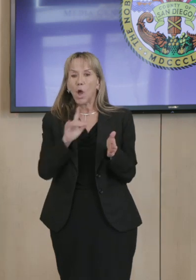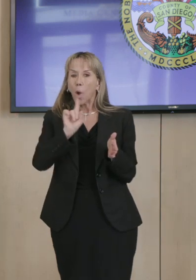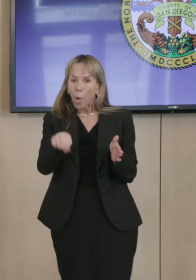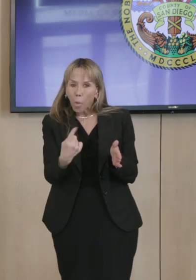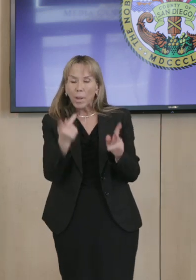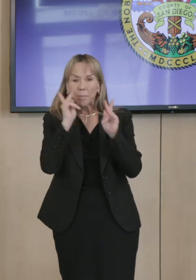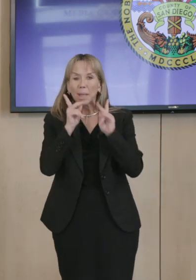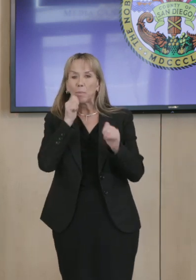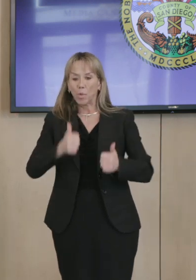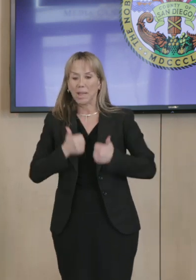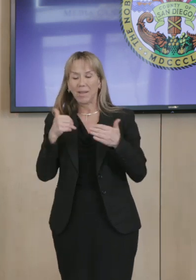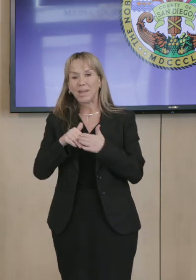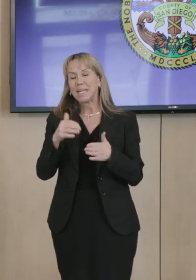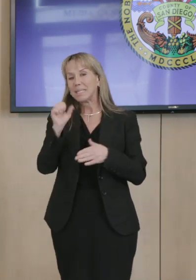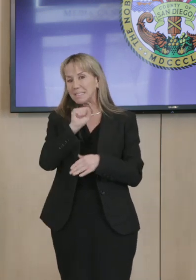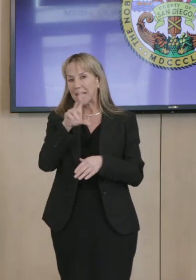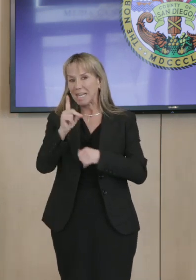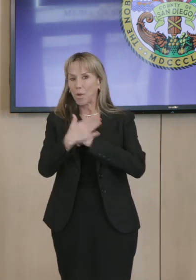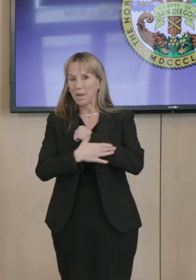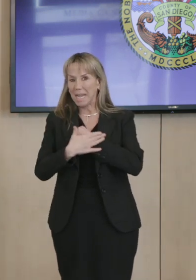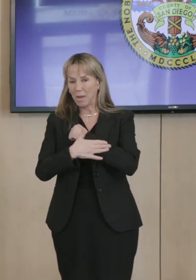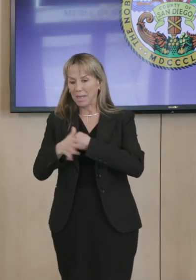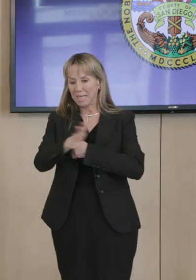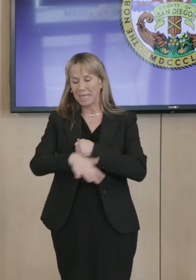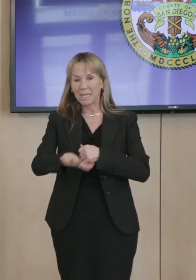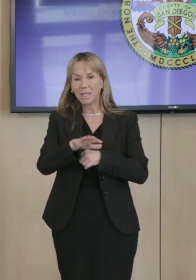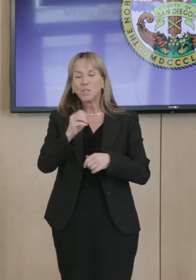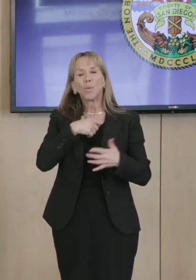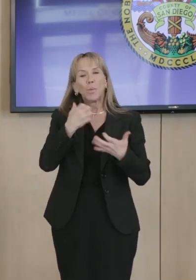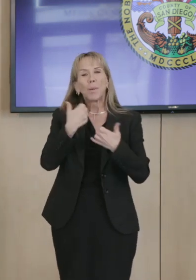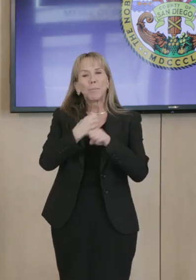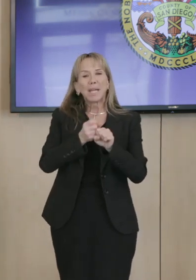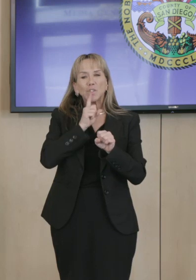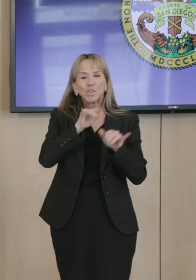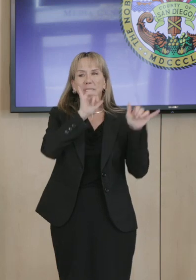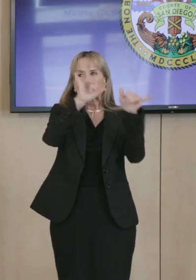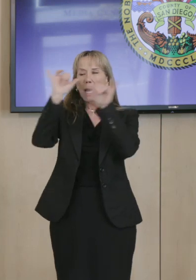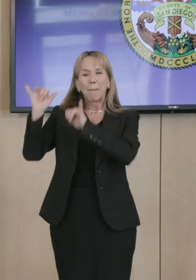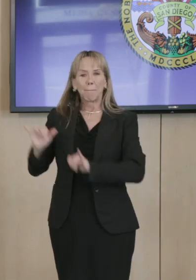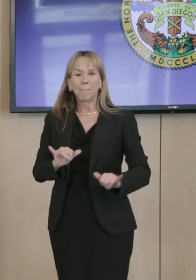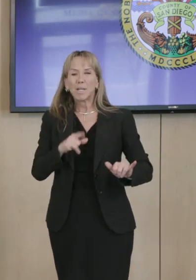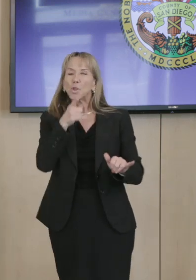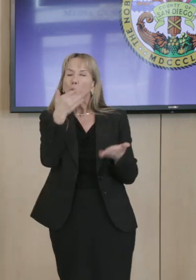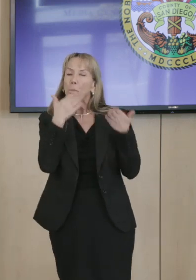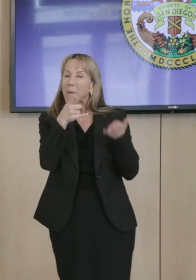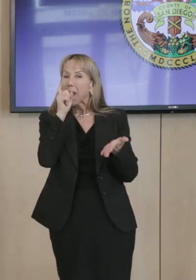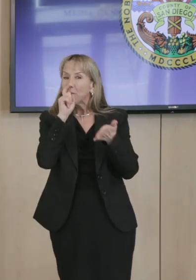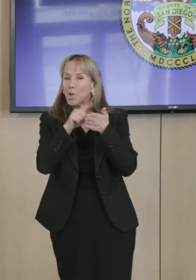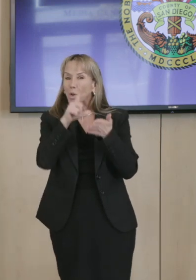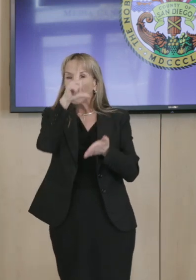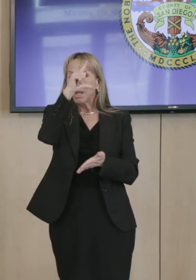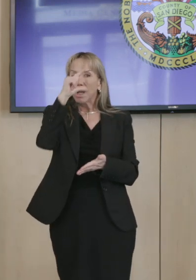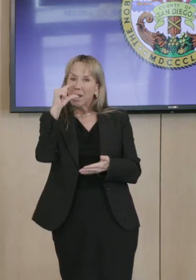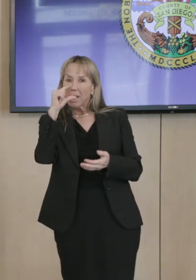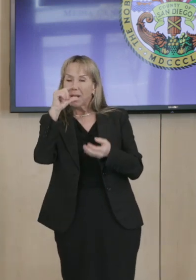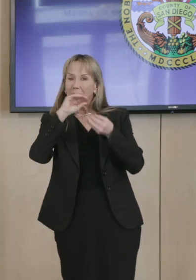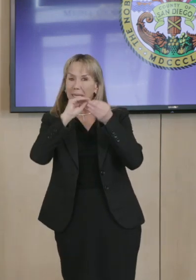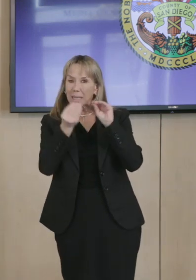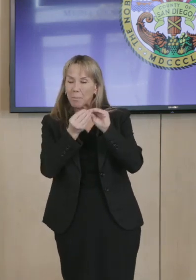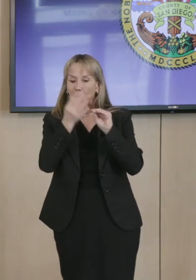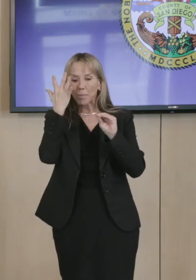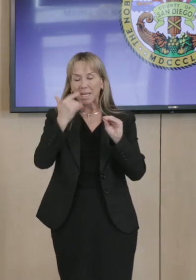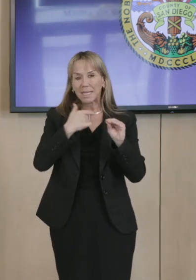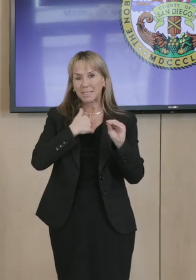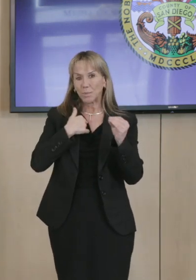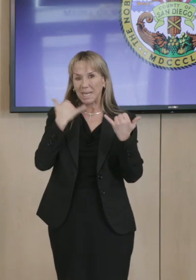forward, again, to be consistent with all other jurisdictions. So there will be a slight drop from taking the